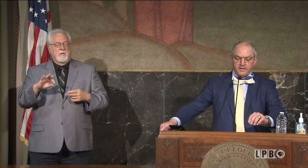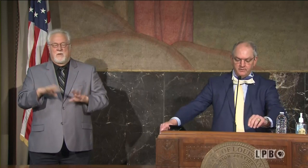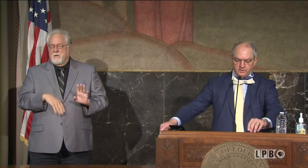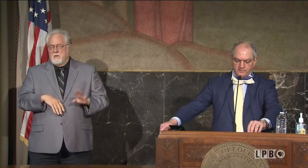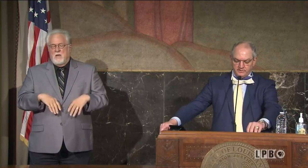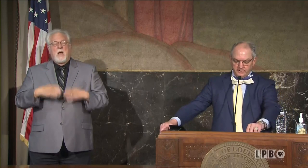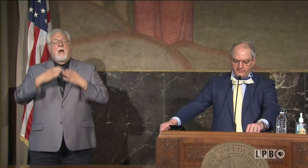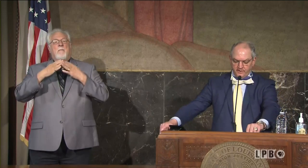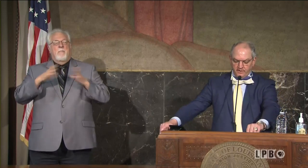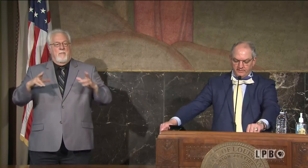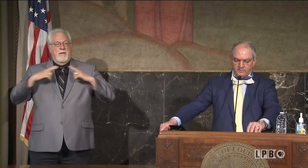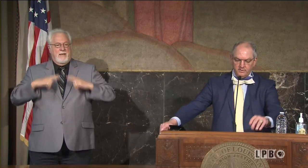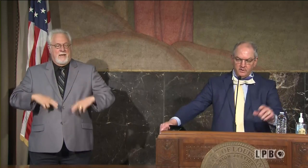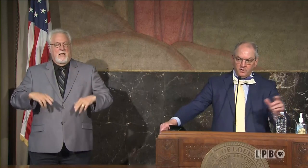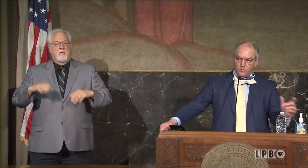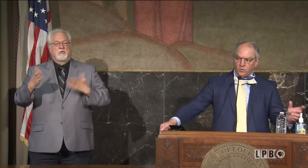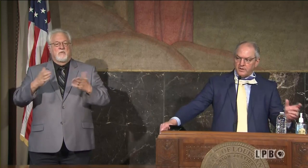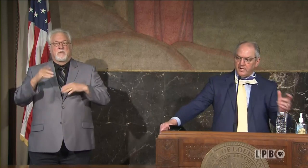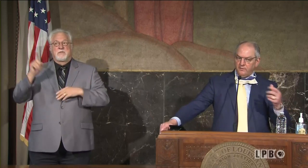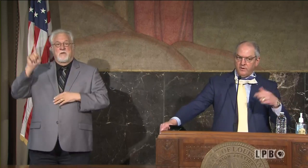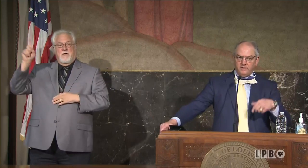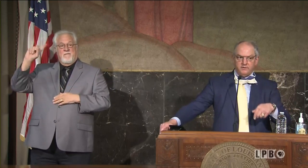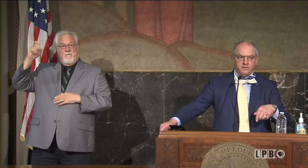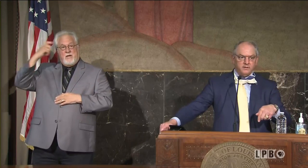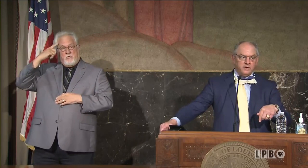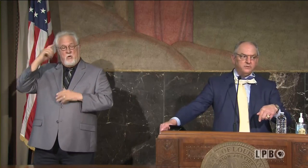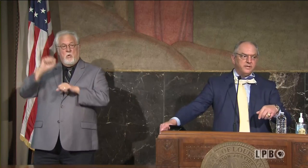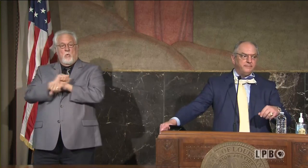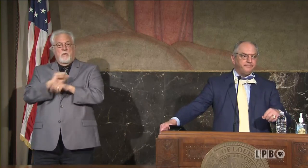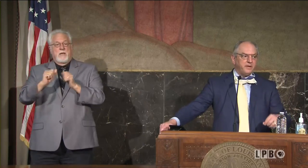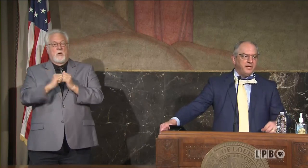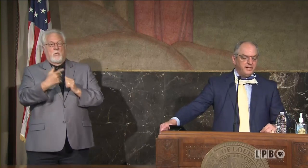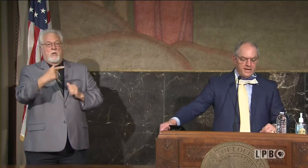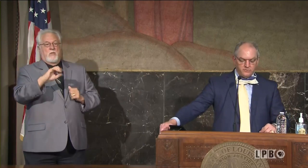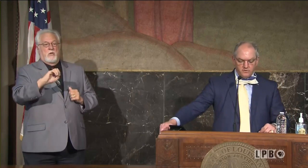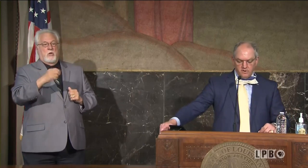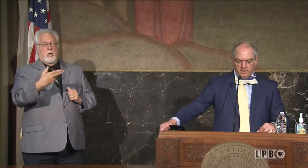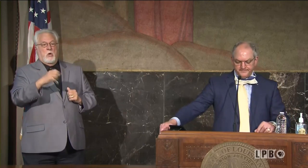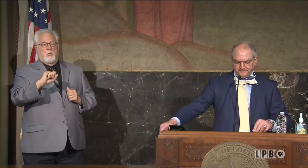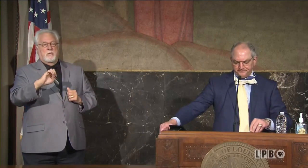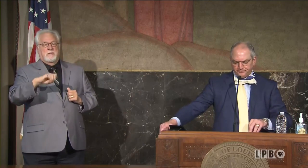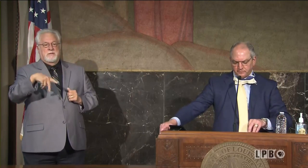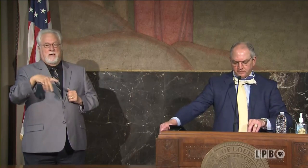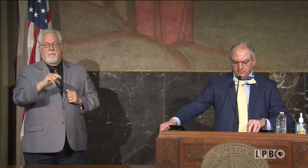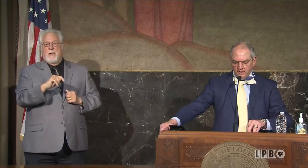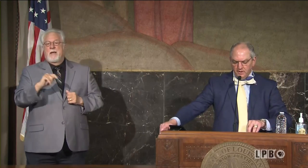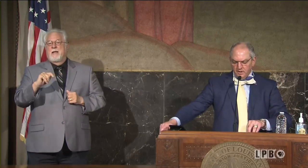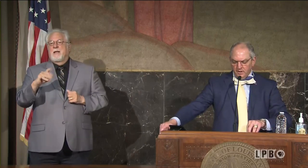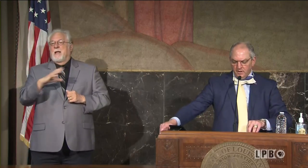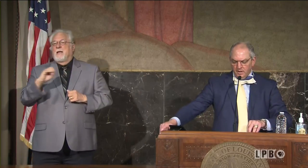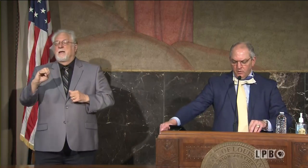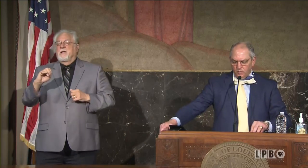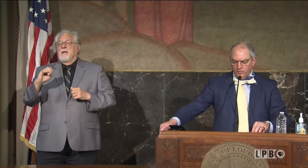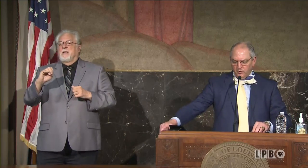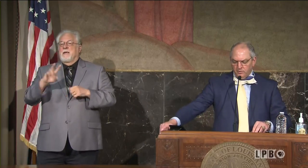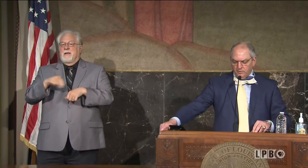the Public Health Service at the federal level, working with GOSEP and the National Guard.